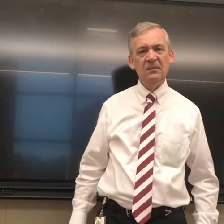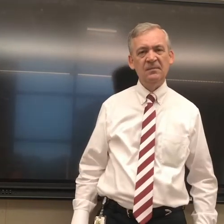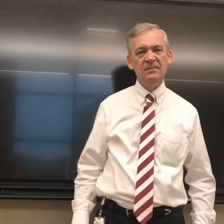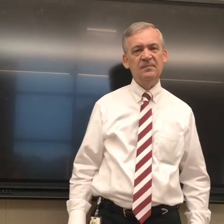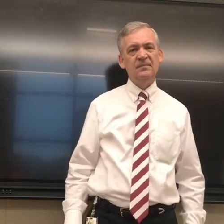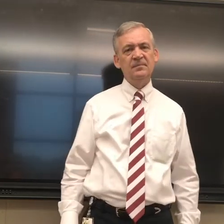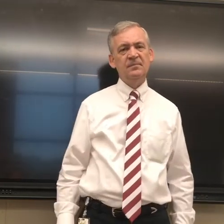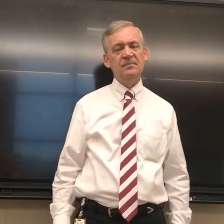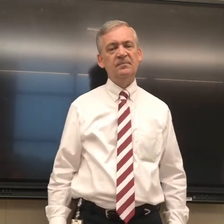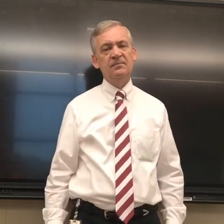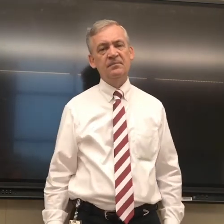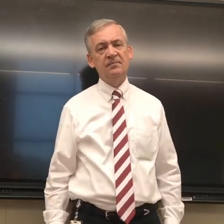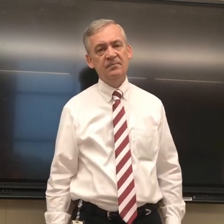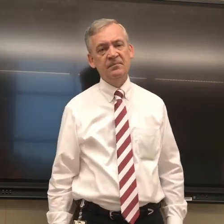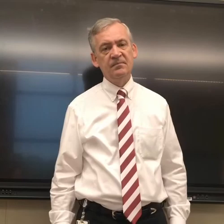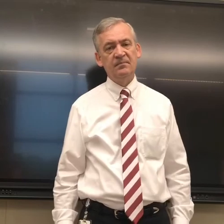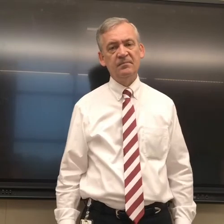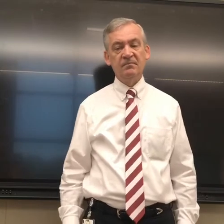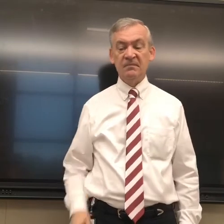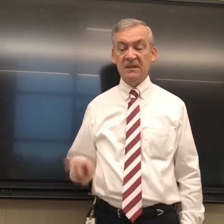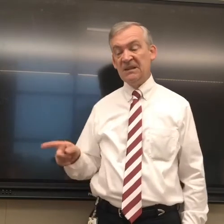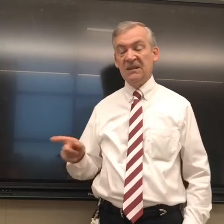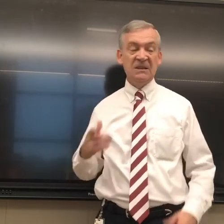His exuberance got on my nerves.